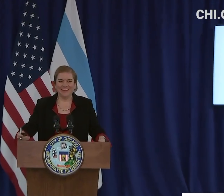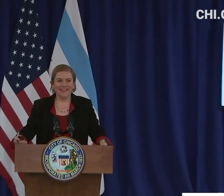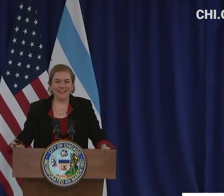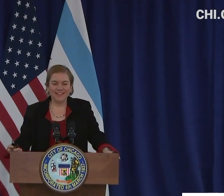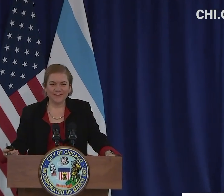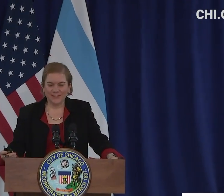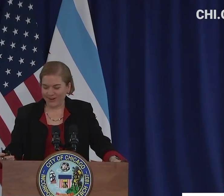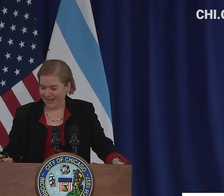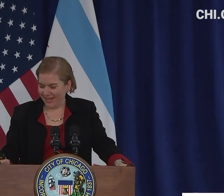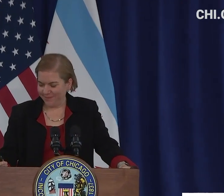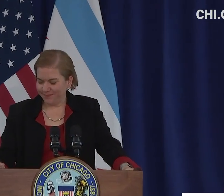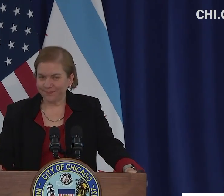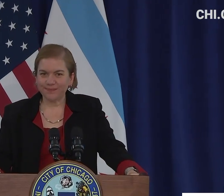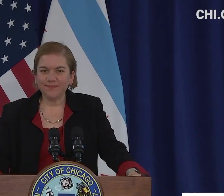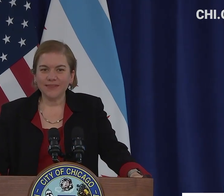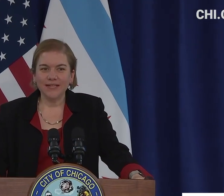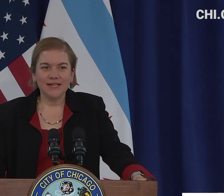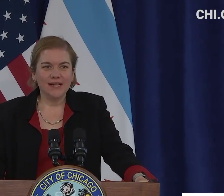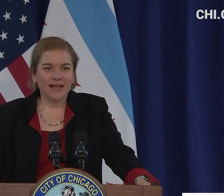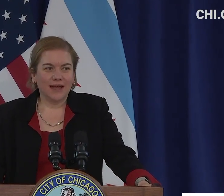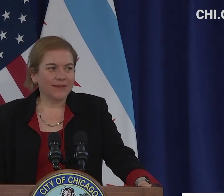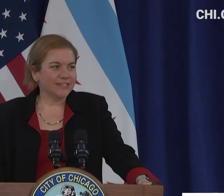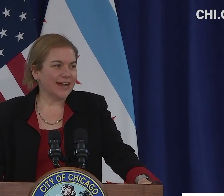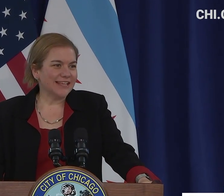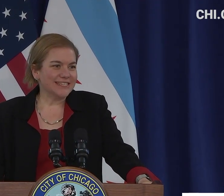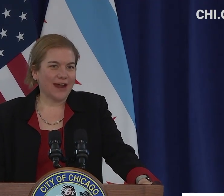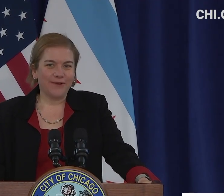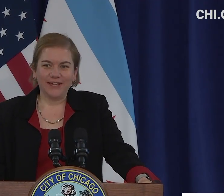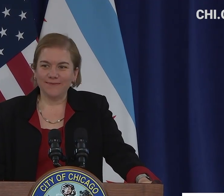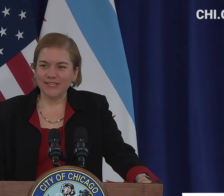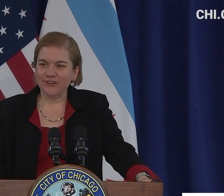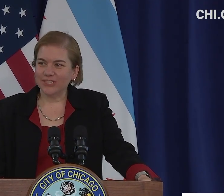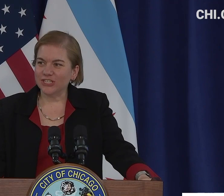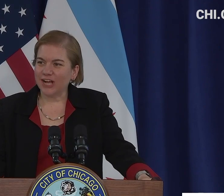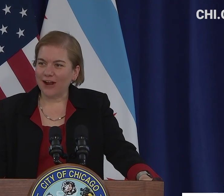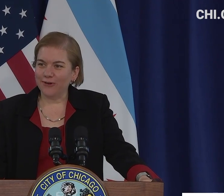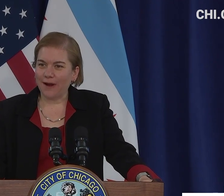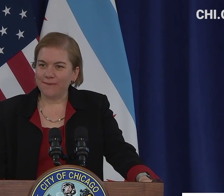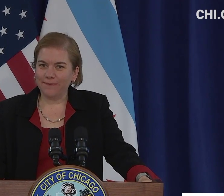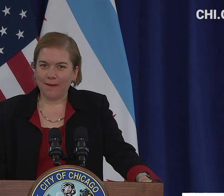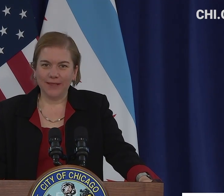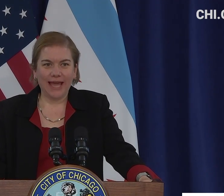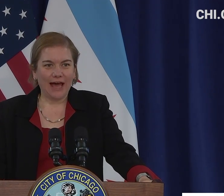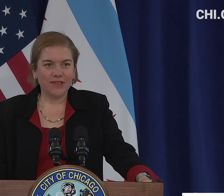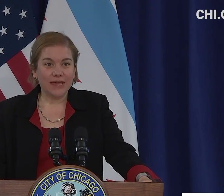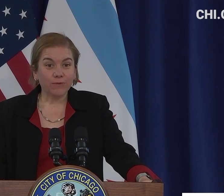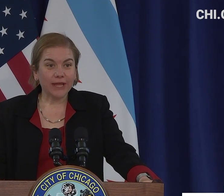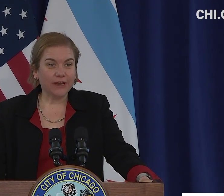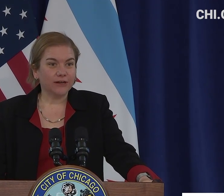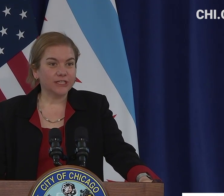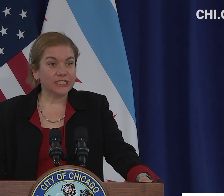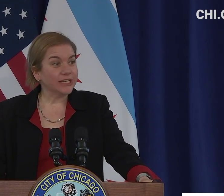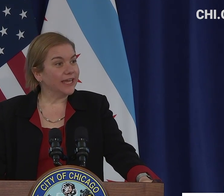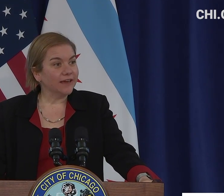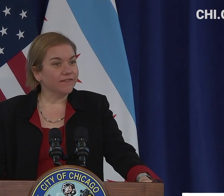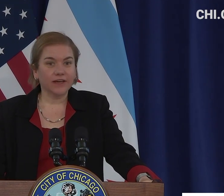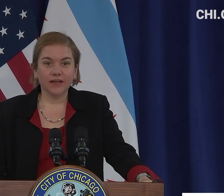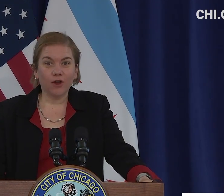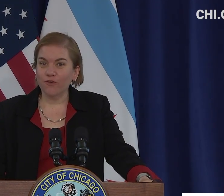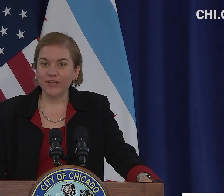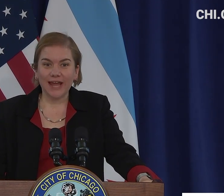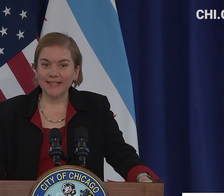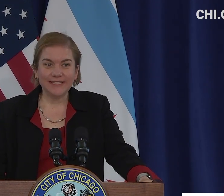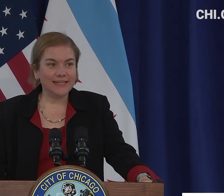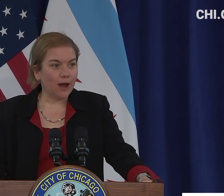Everyone, thanks for joining. I'm Dr. Allison Arwady, Commissioner at the Chicago Department of Public Health, and we're here just to give